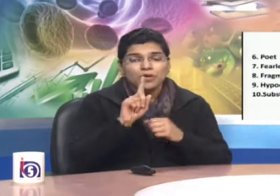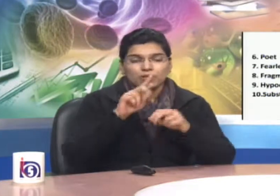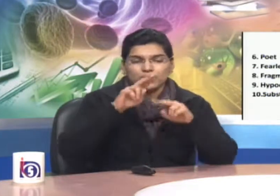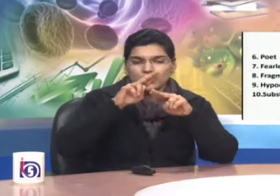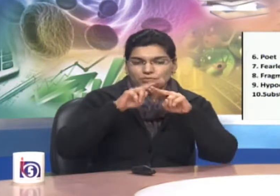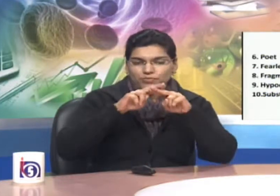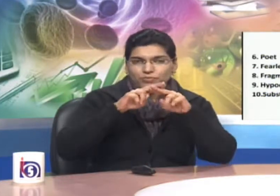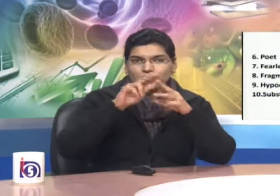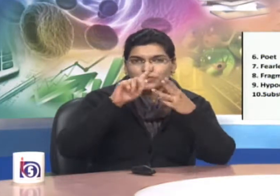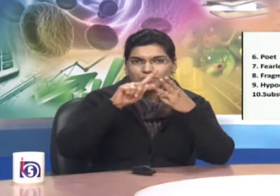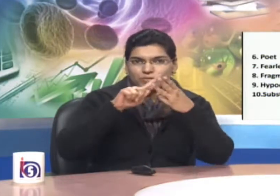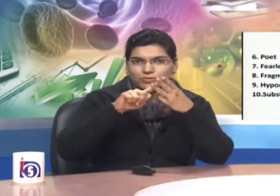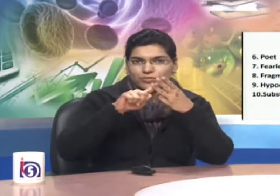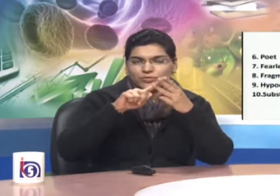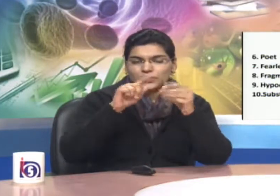without fear.